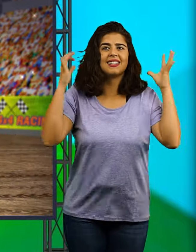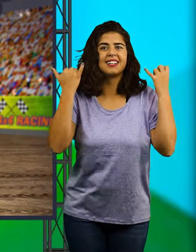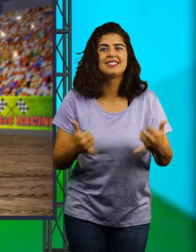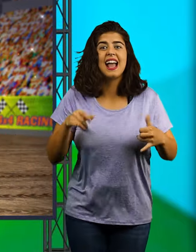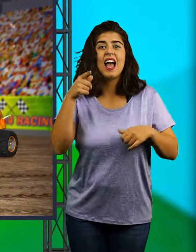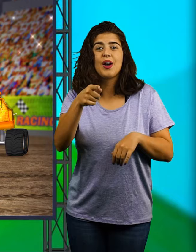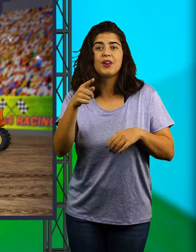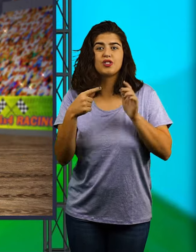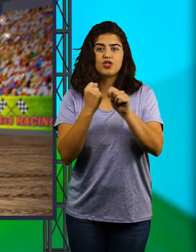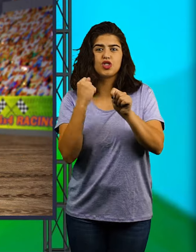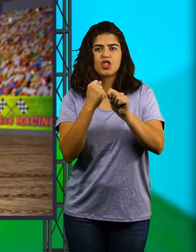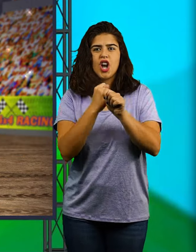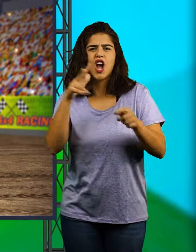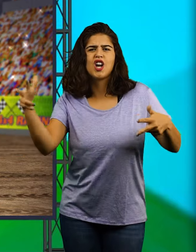trucks zigzag their way home,